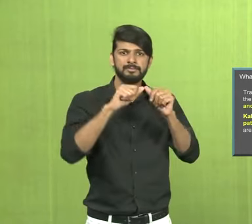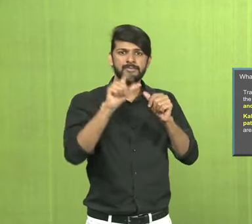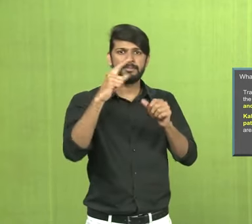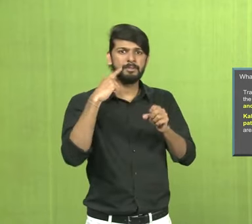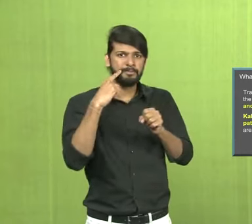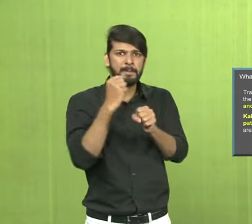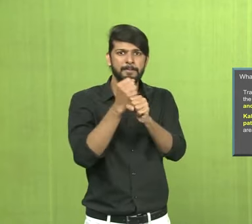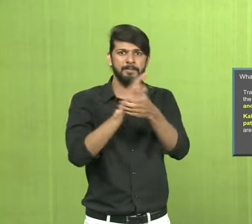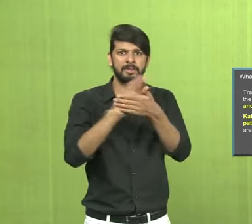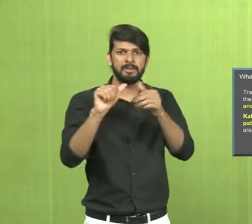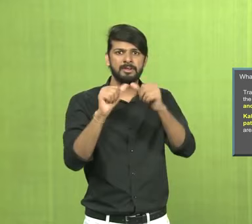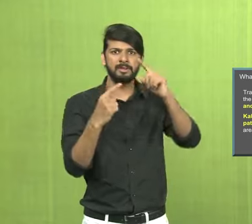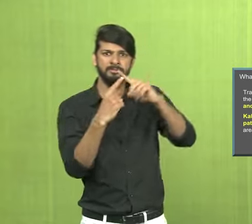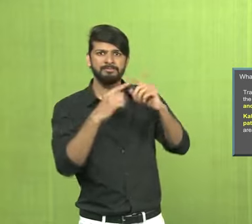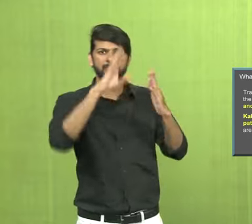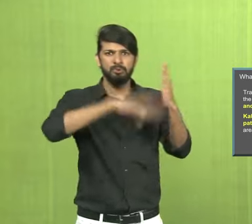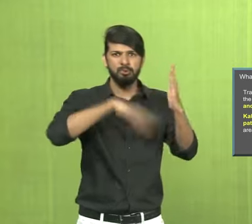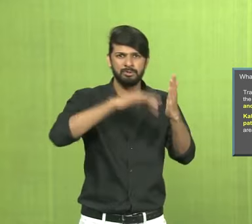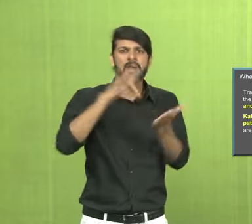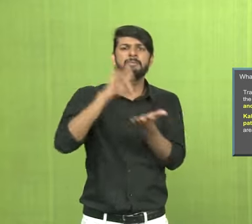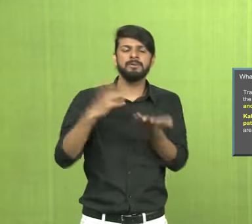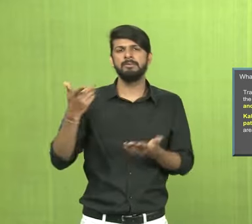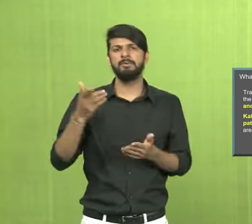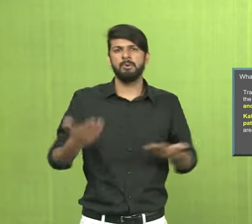Then we have the Kali Ghat paintings.